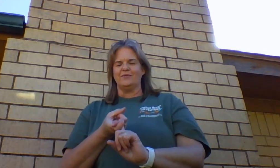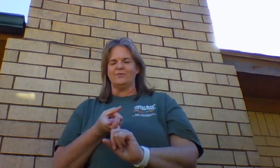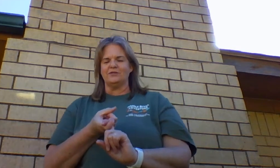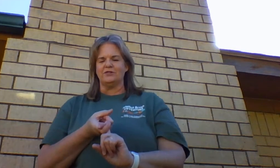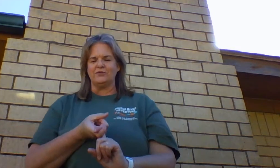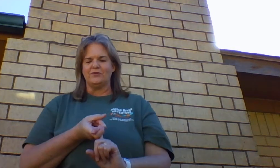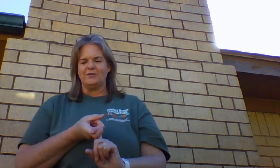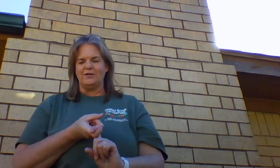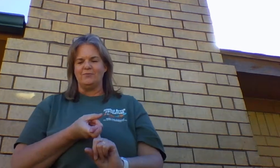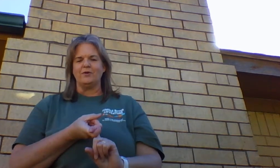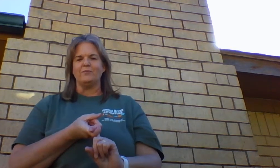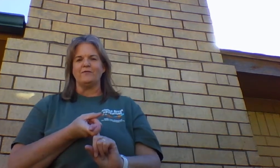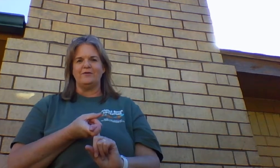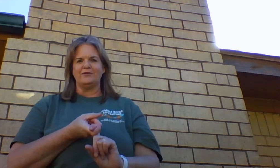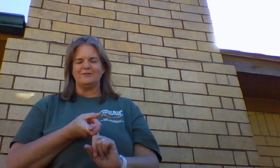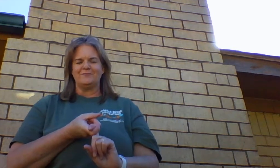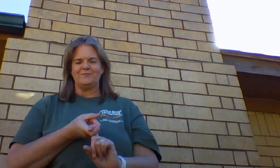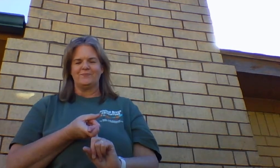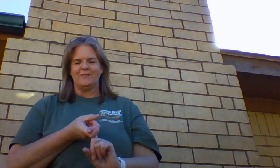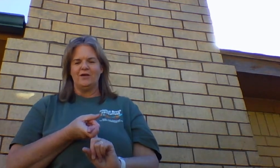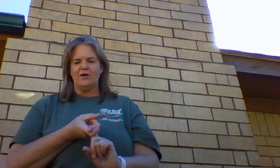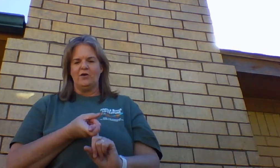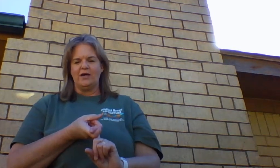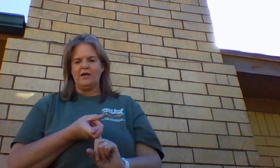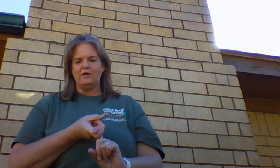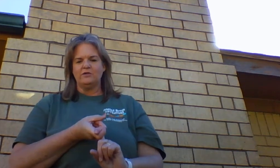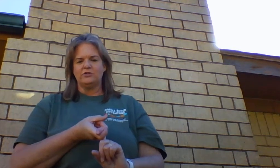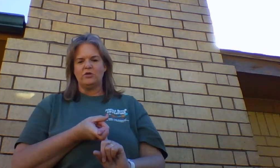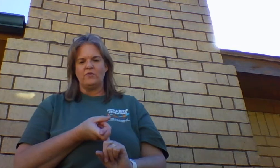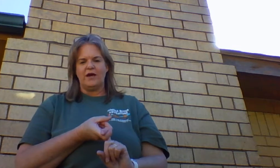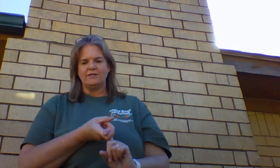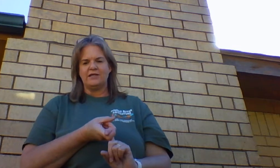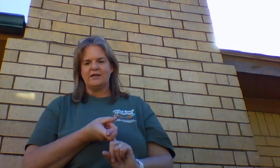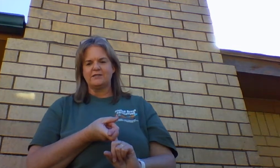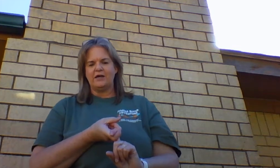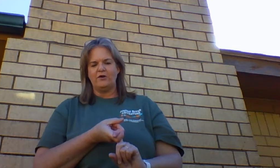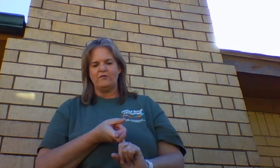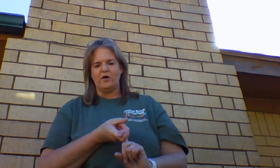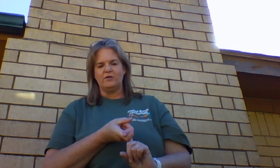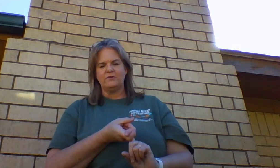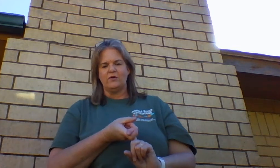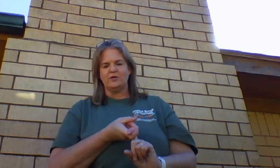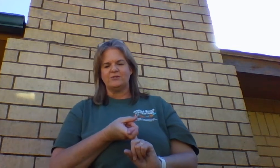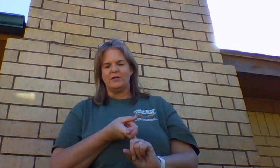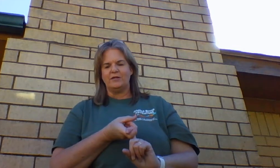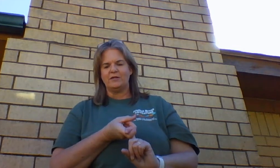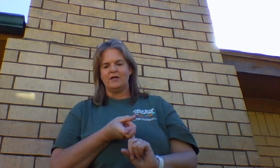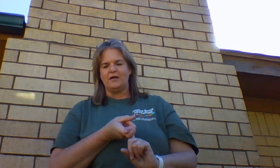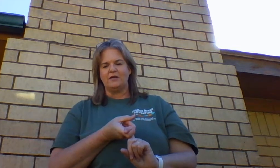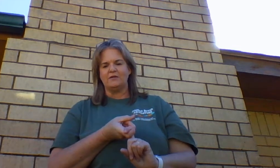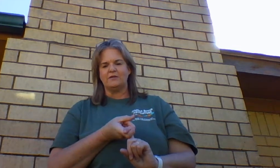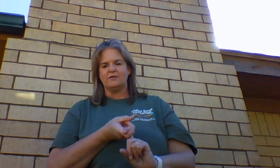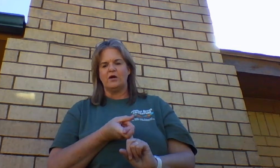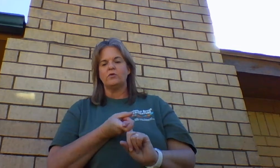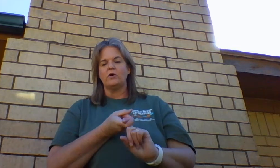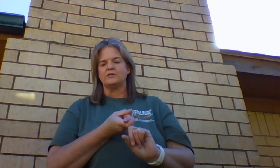really do. One of my favorites. Okay, so that takes care of all of our spelling. And oh no, I still